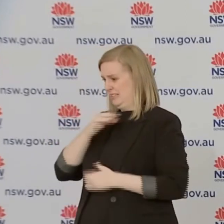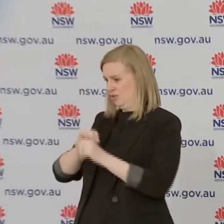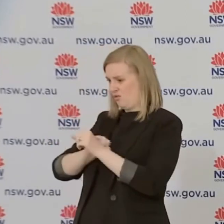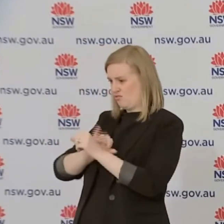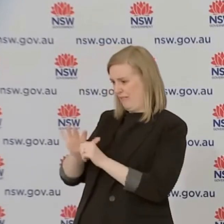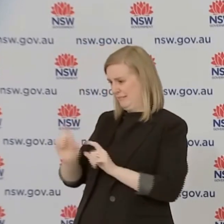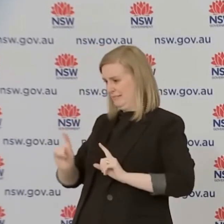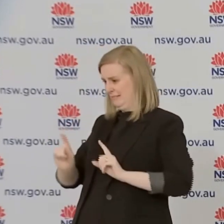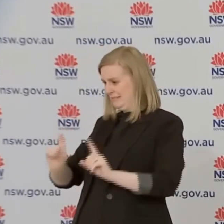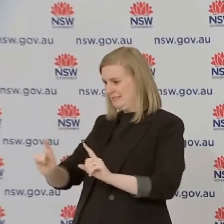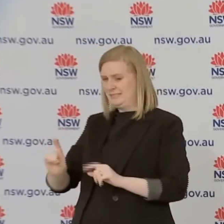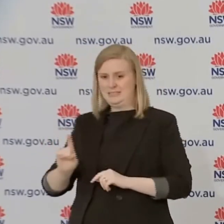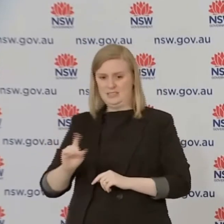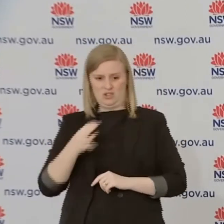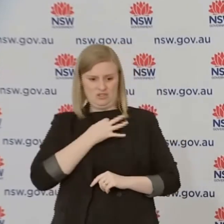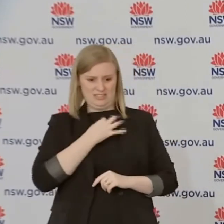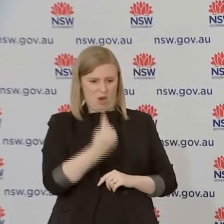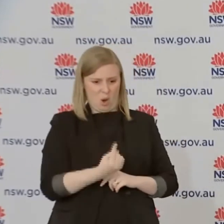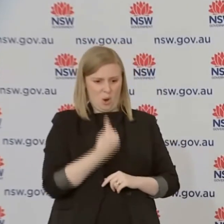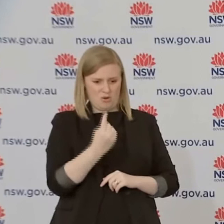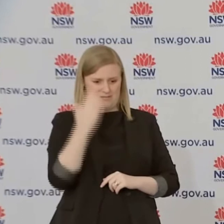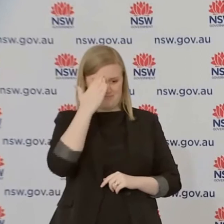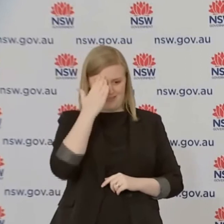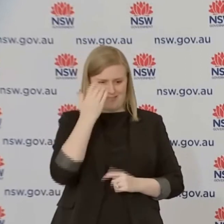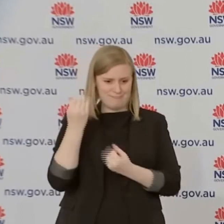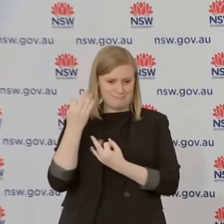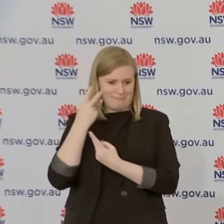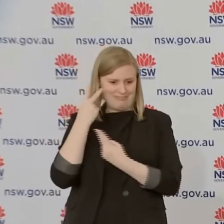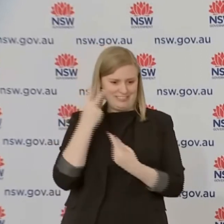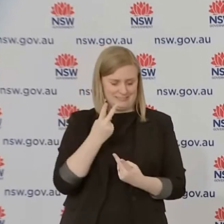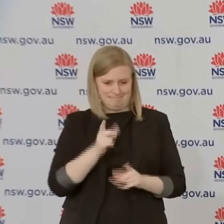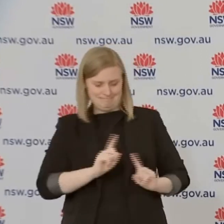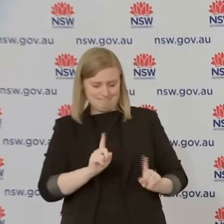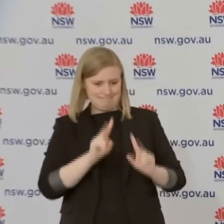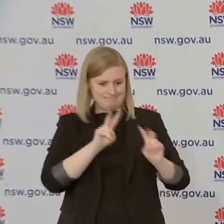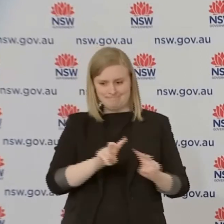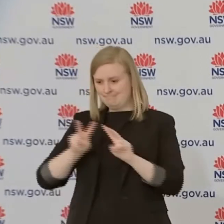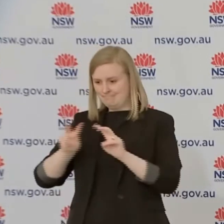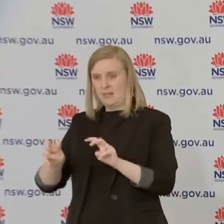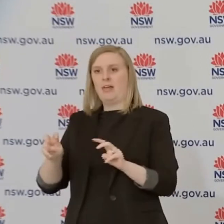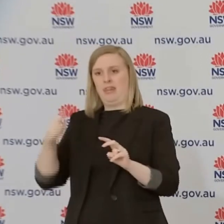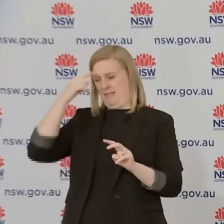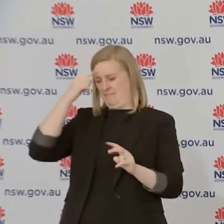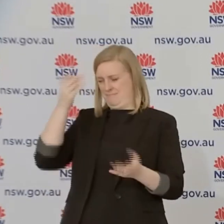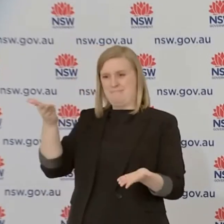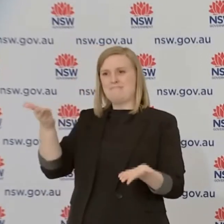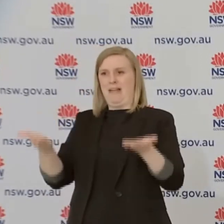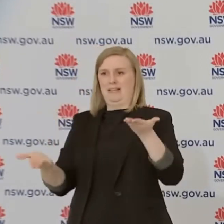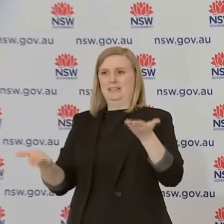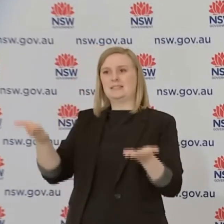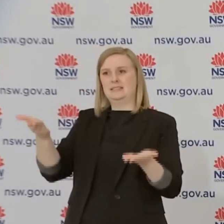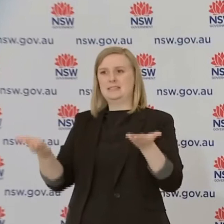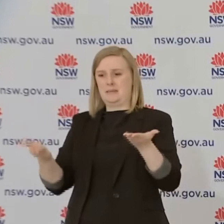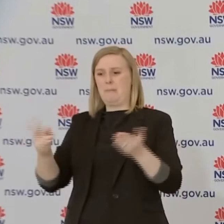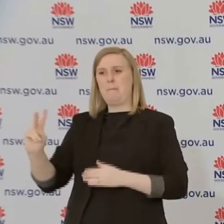the hospital is working in. Obviously in southwest Sydney there's some particular challenges. So I have confidence that the advice that the